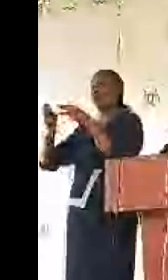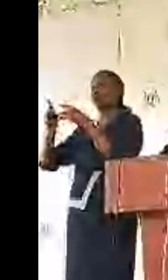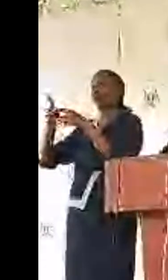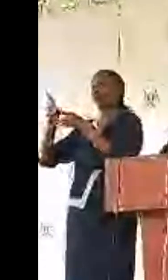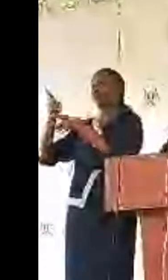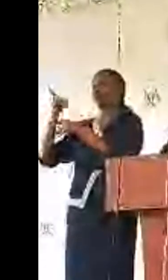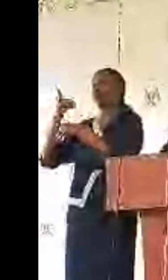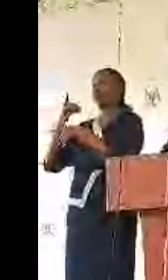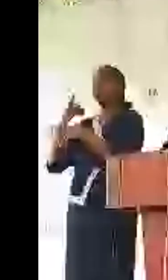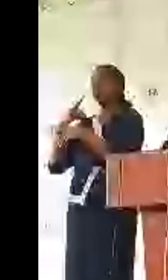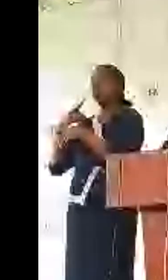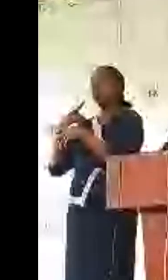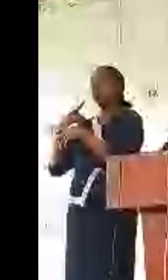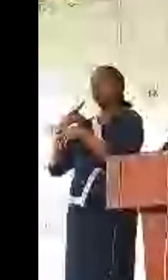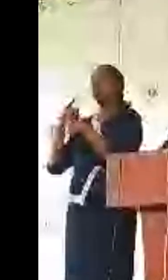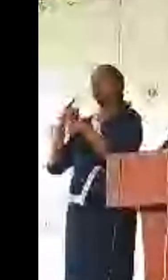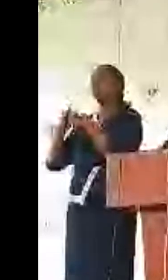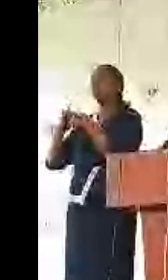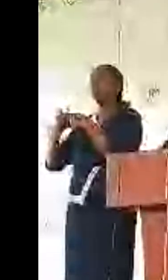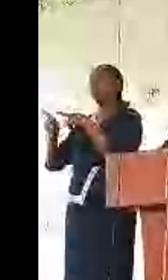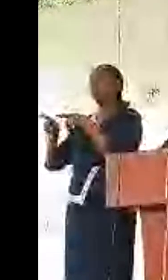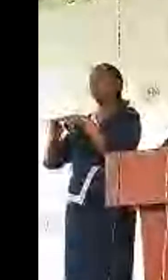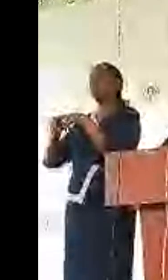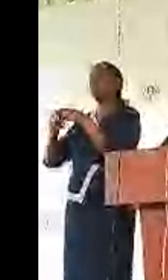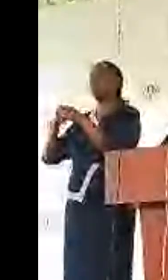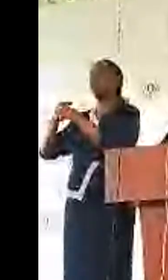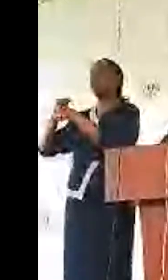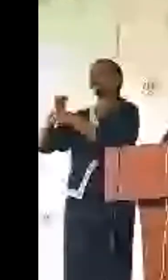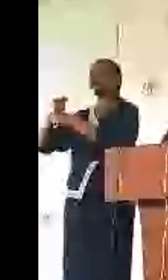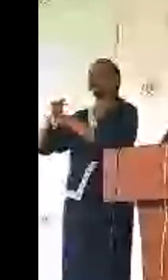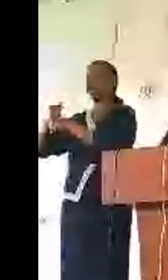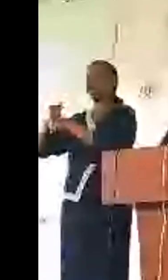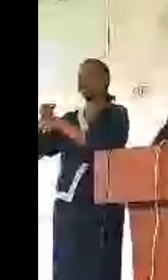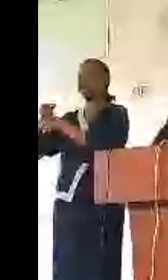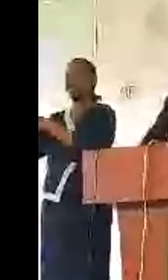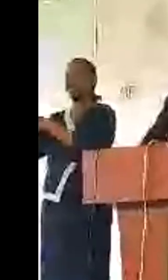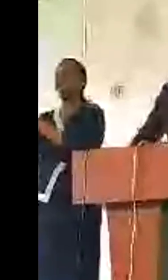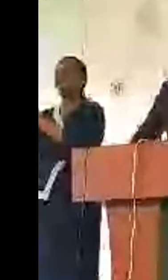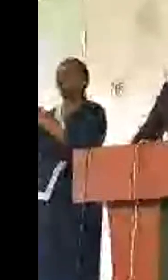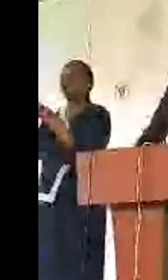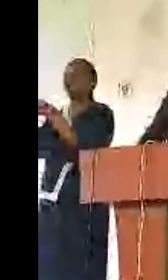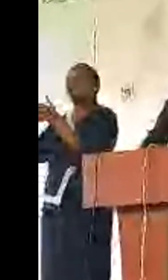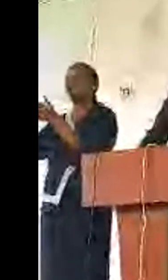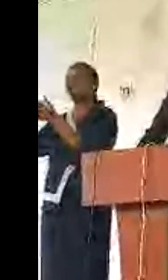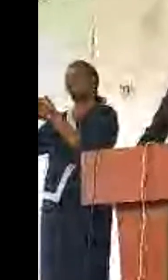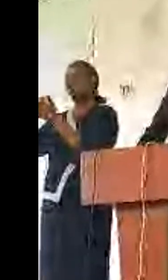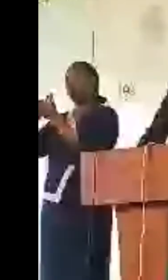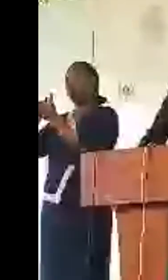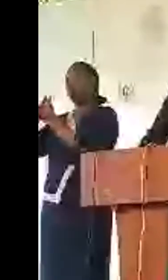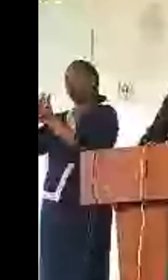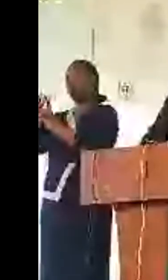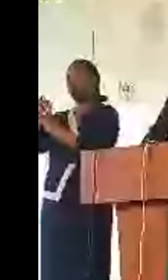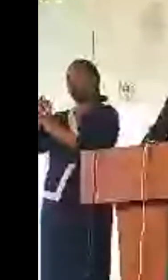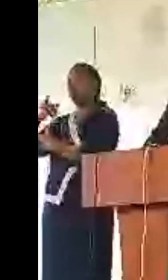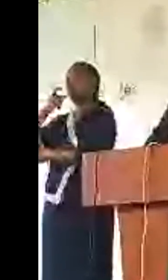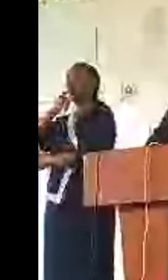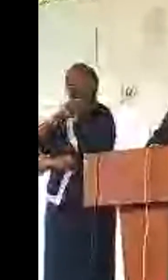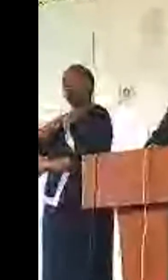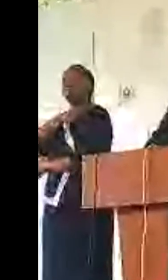the date followed by the month and then the year. The correctness of